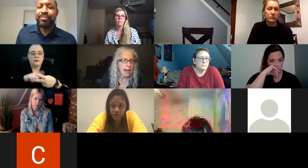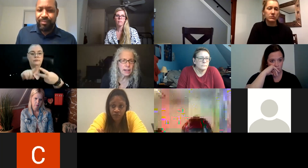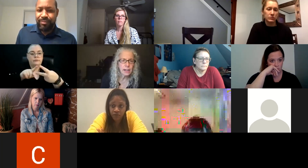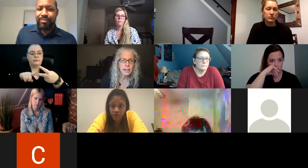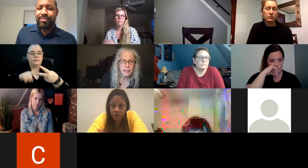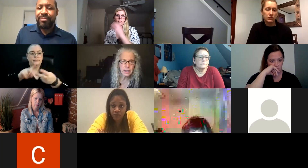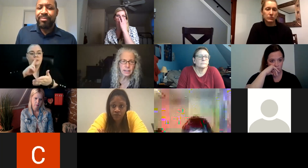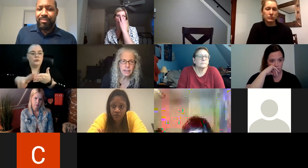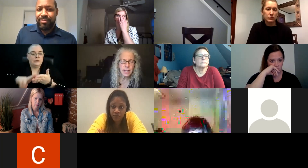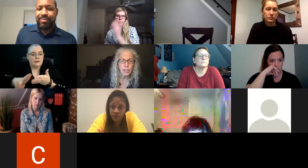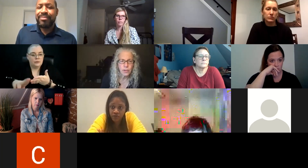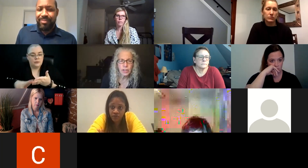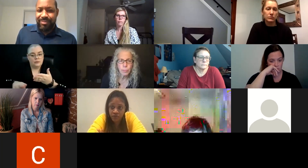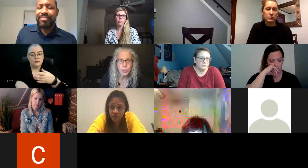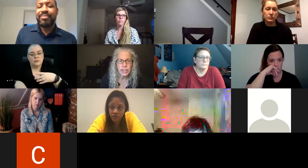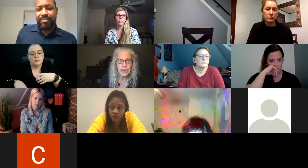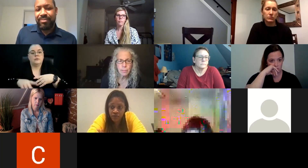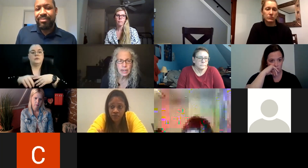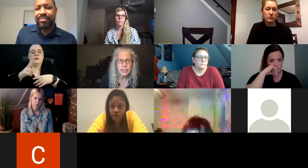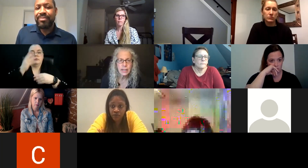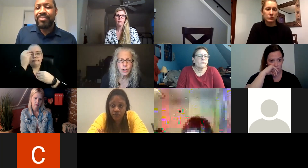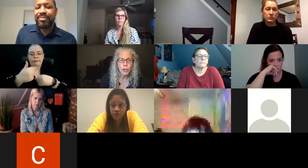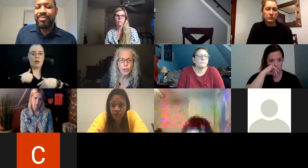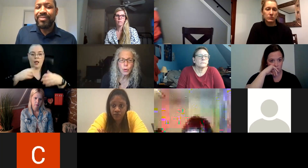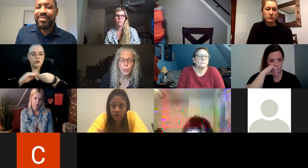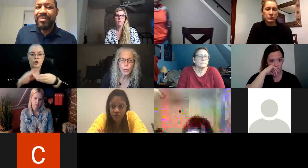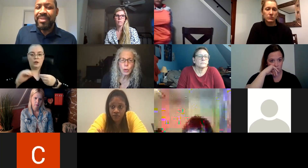and the secretary, the person taking the minutes. So